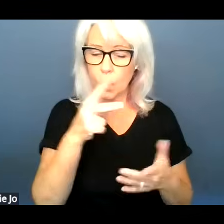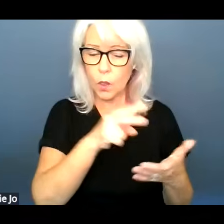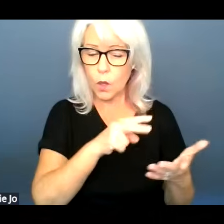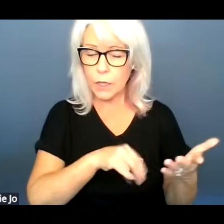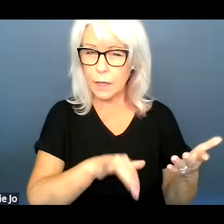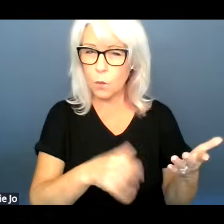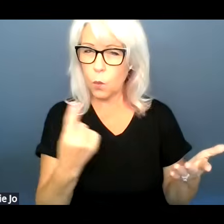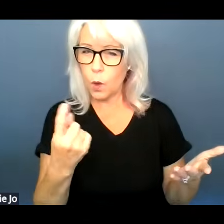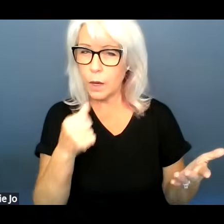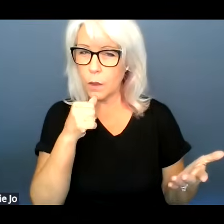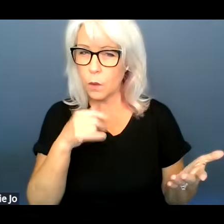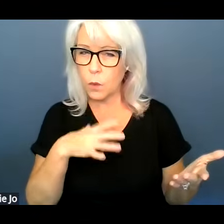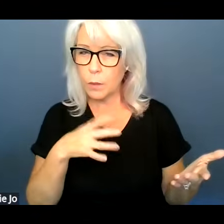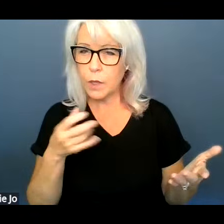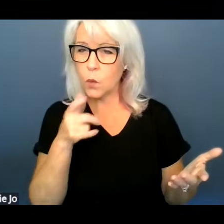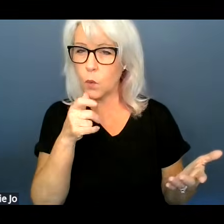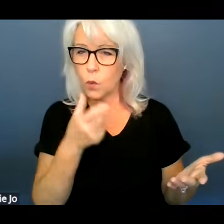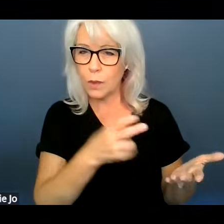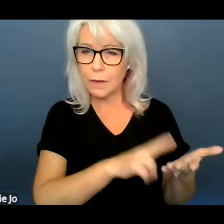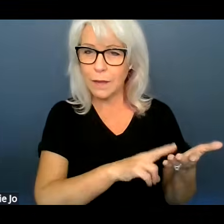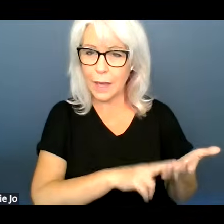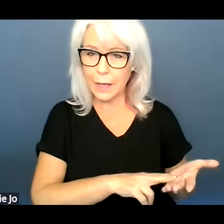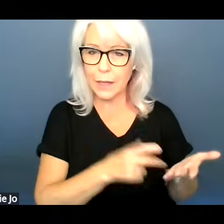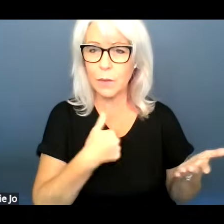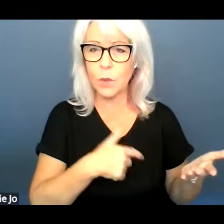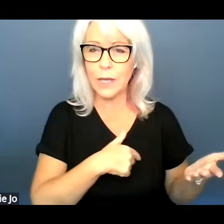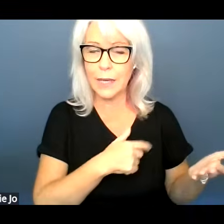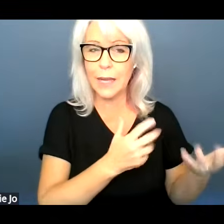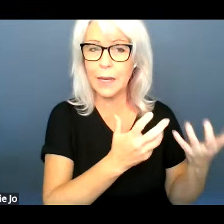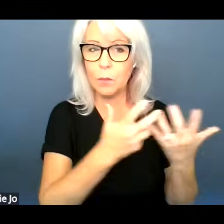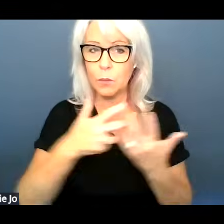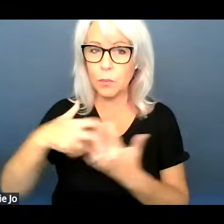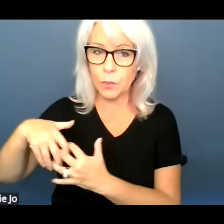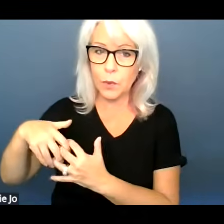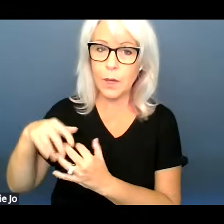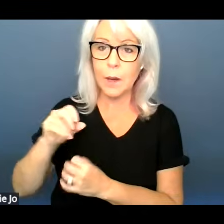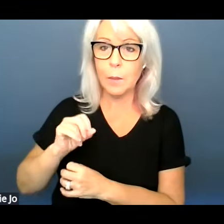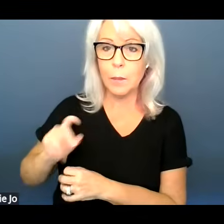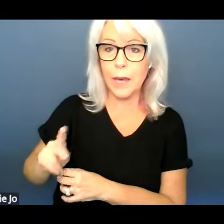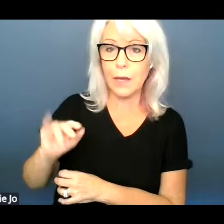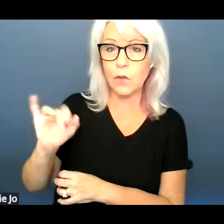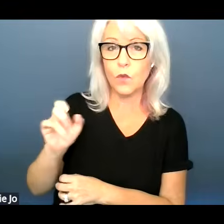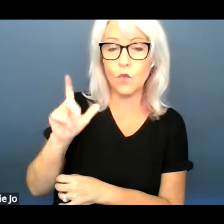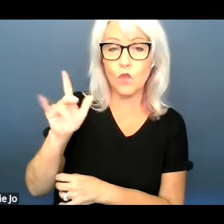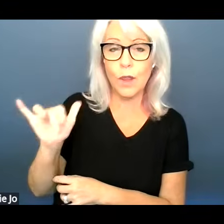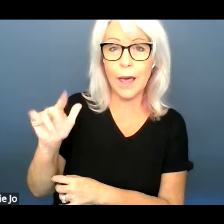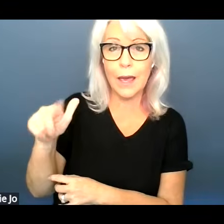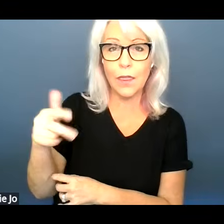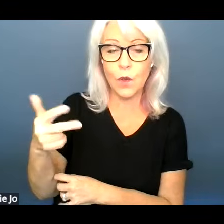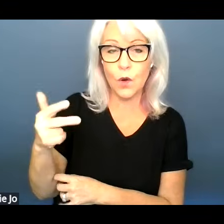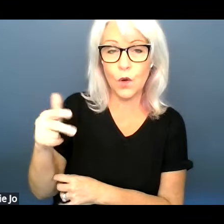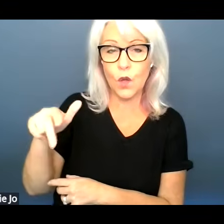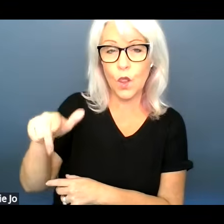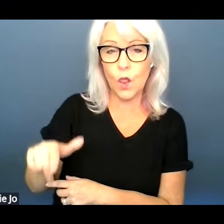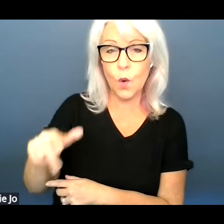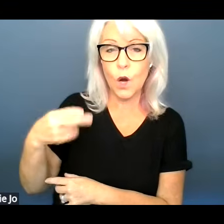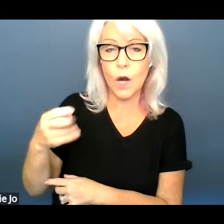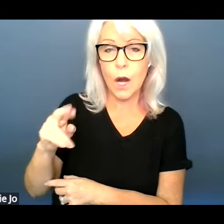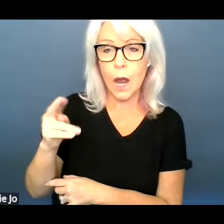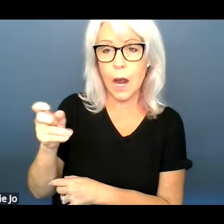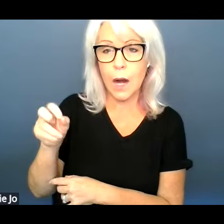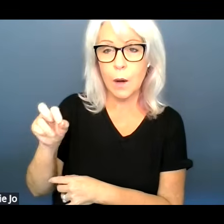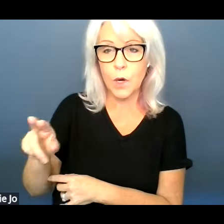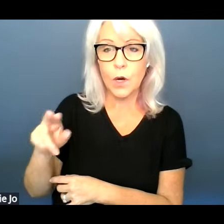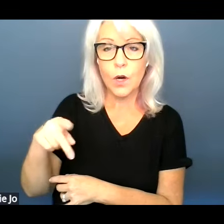and can piece that back to July 3rd, Lower Harbor Park, with my friend